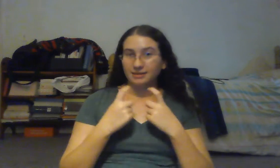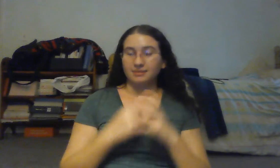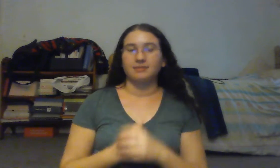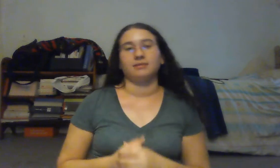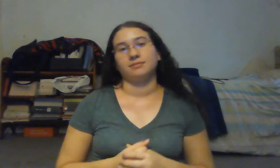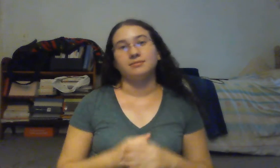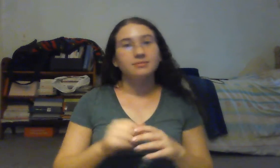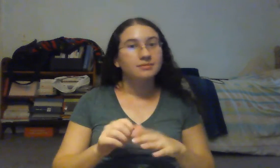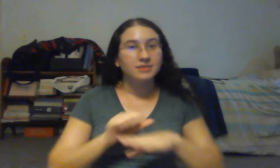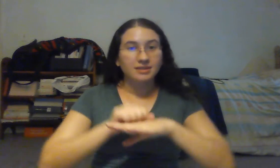ask.